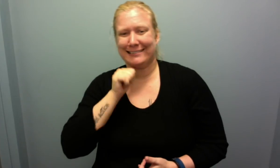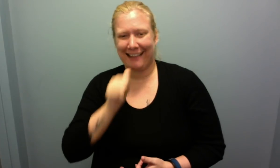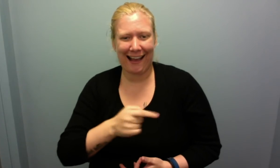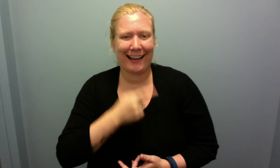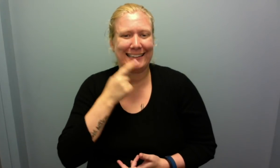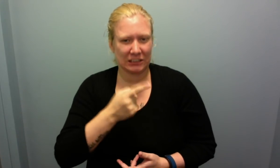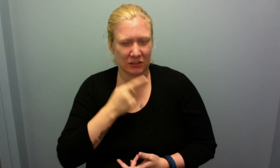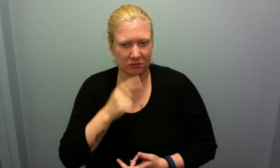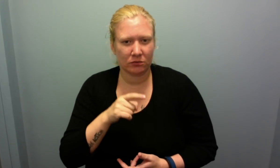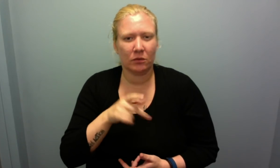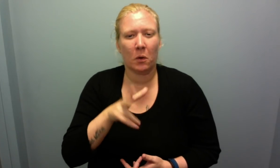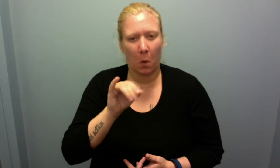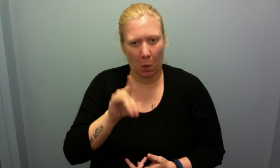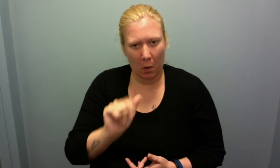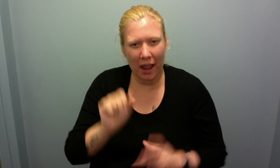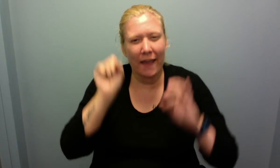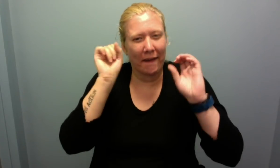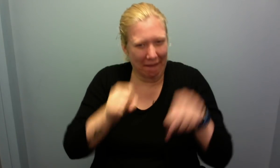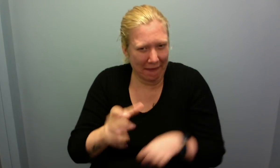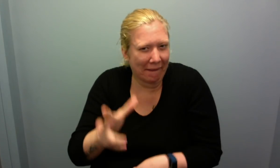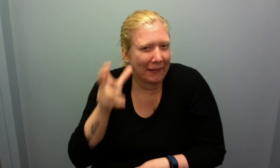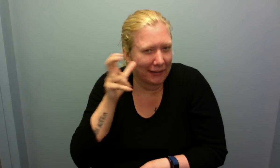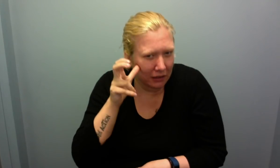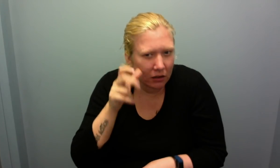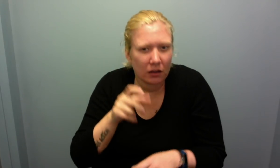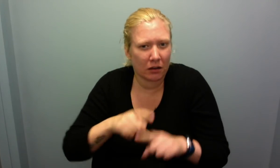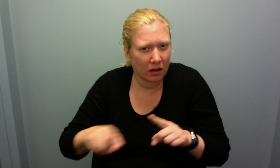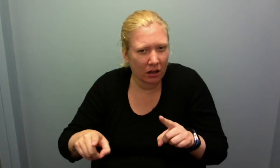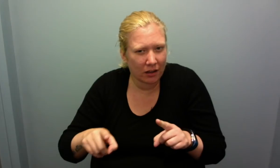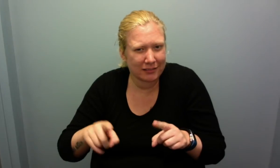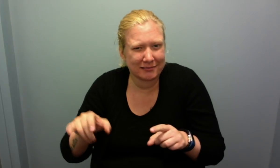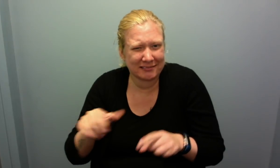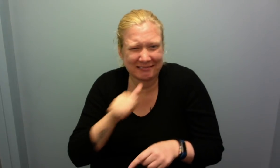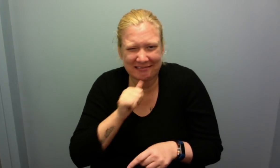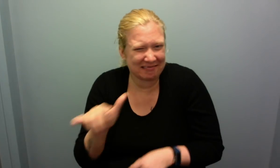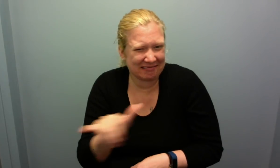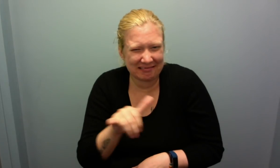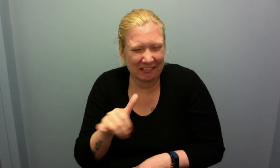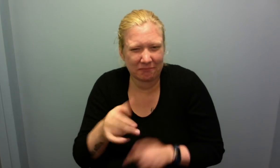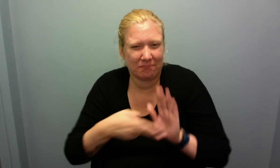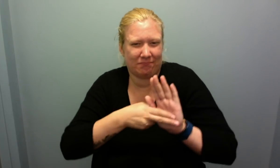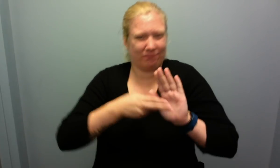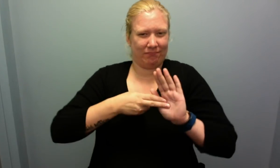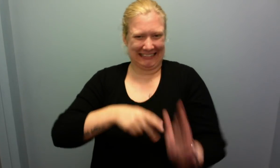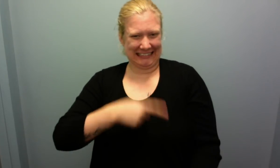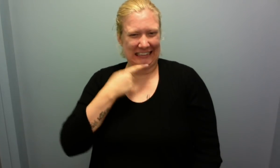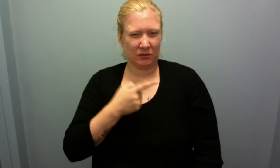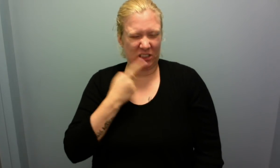trying to serve. And this third point, really, I kind of already talked about. Codas are not hearing. They don't